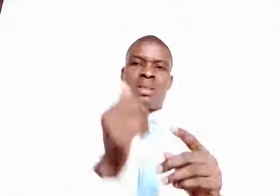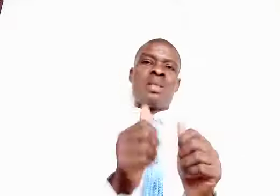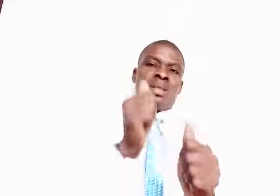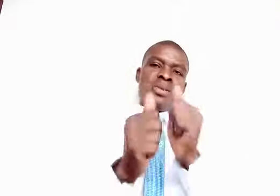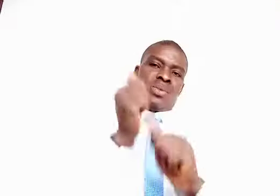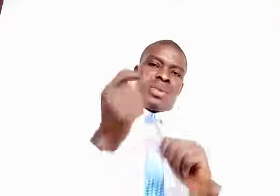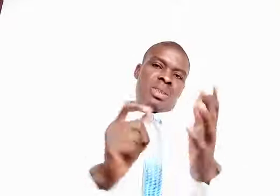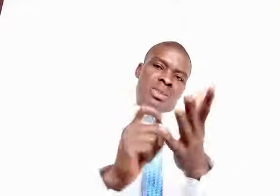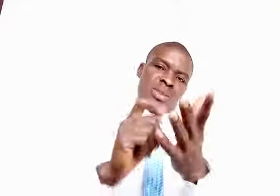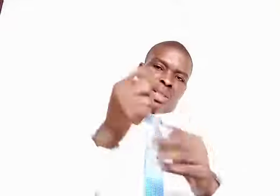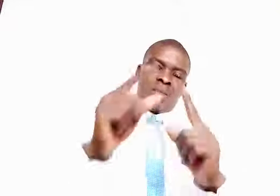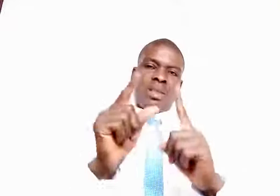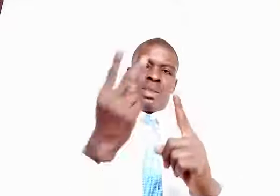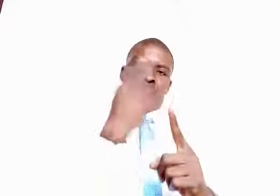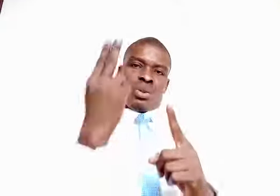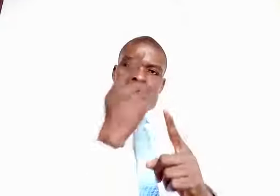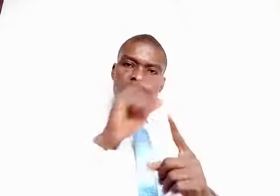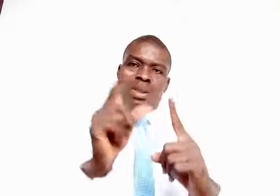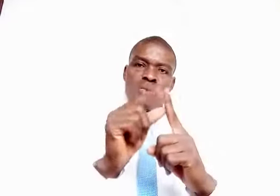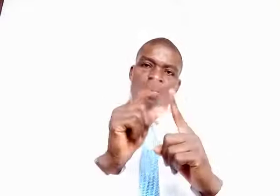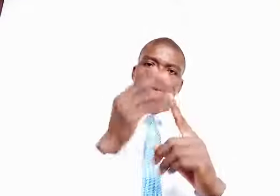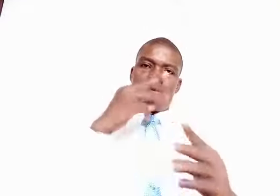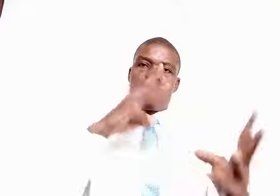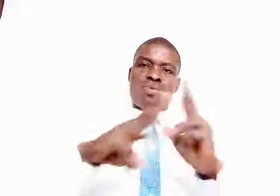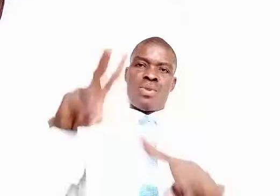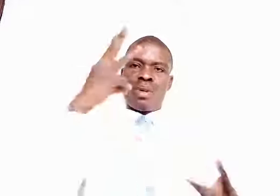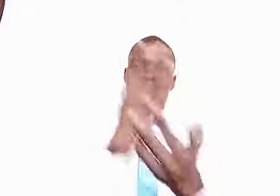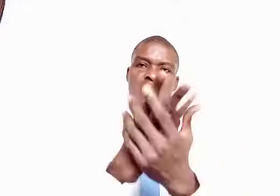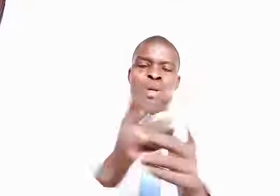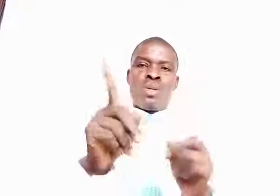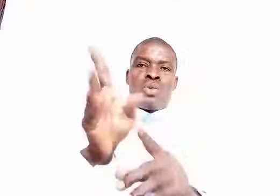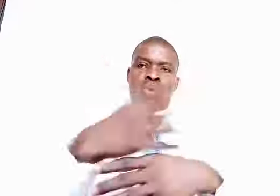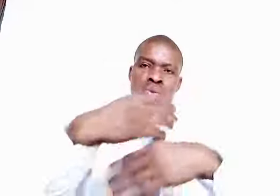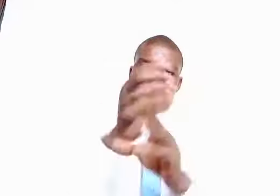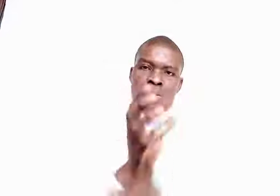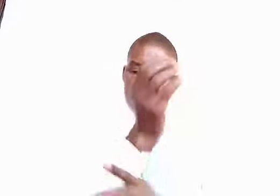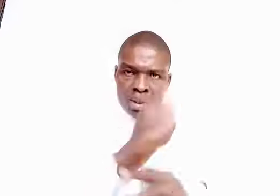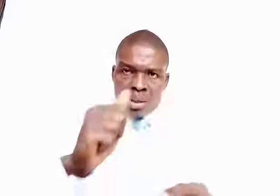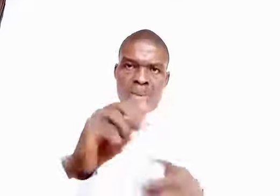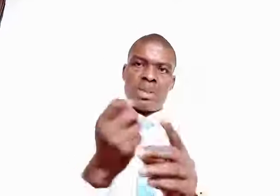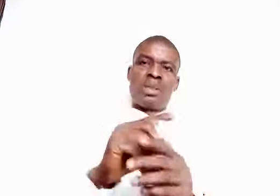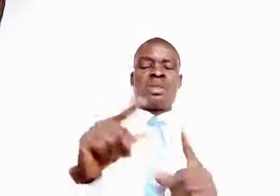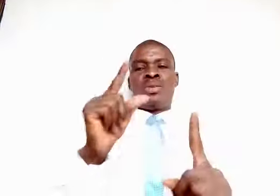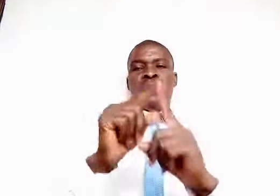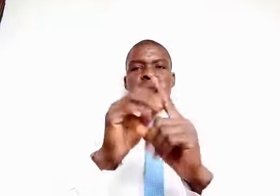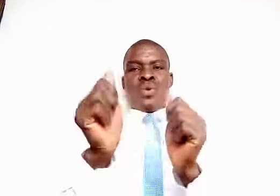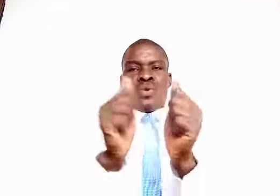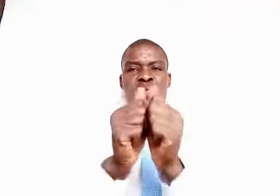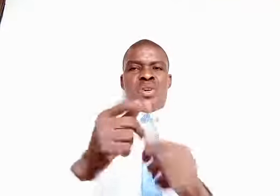writer uses words effectively to create an imaginative world with real-life